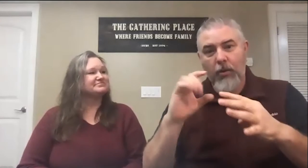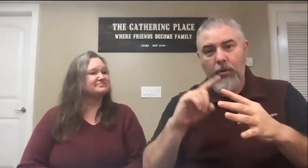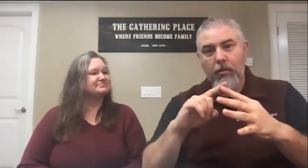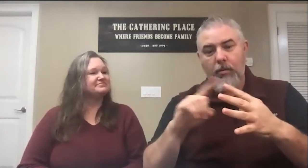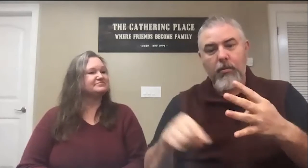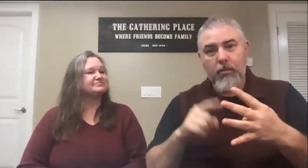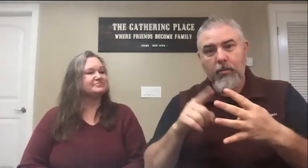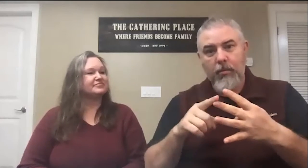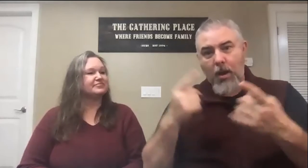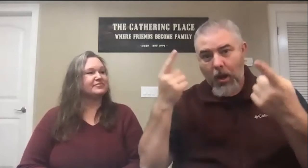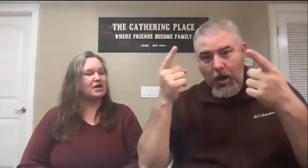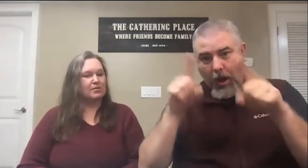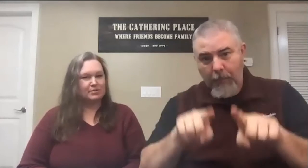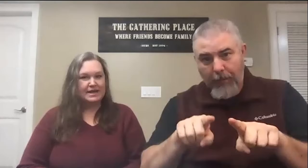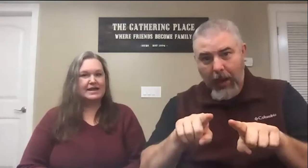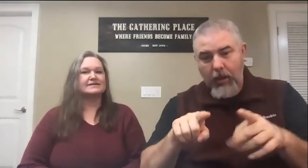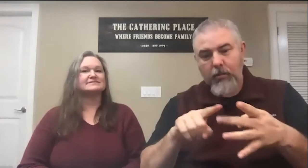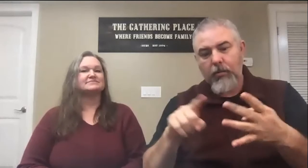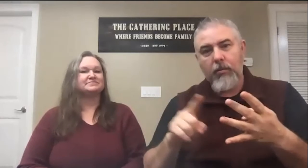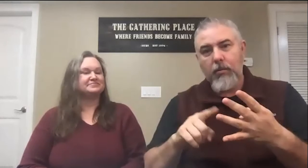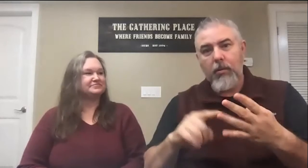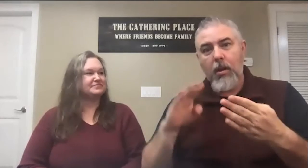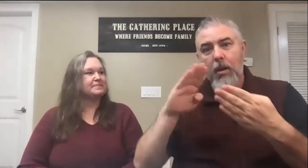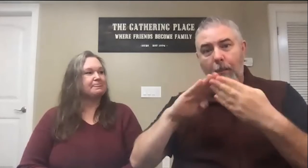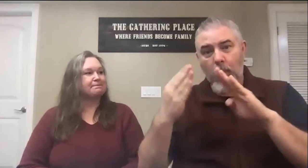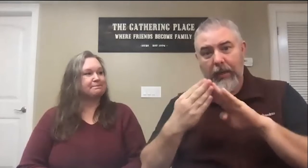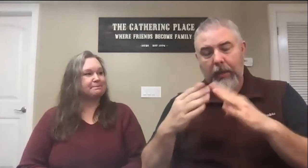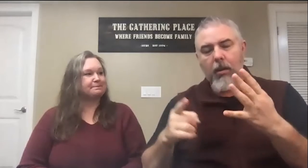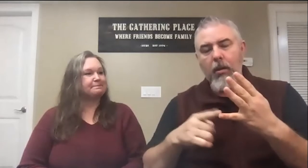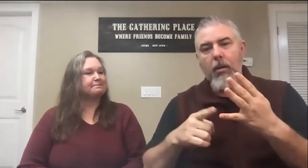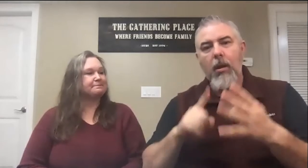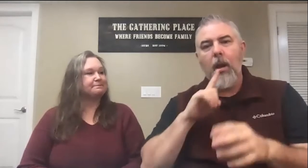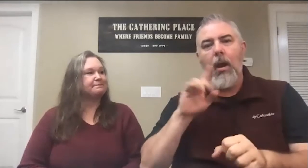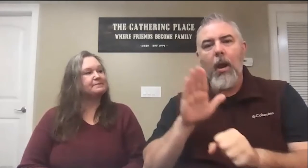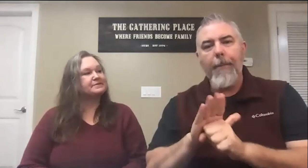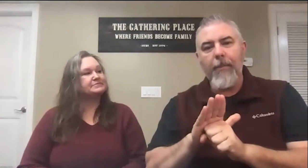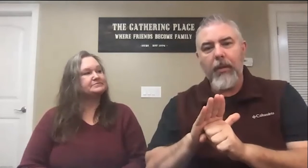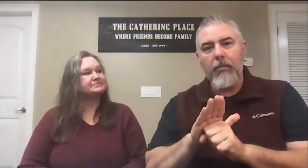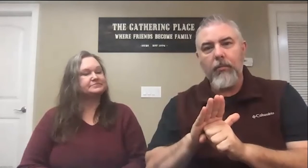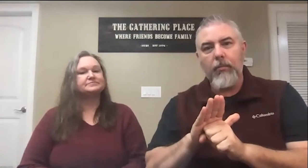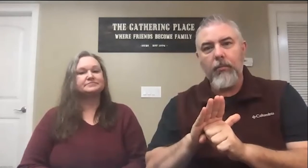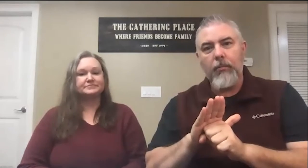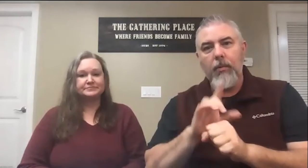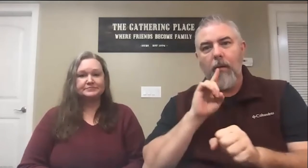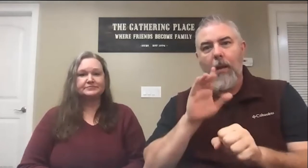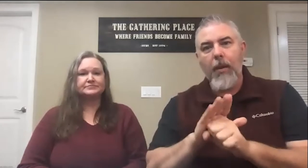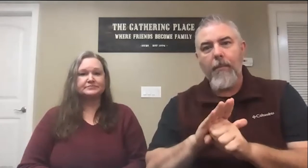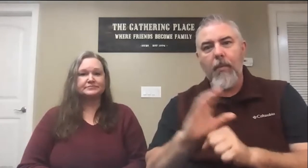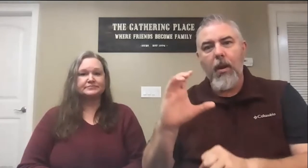So we had communication, compromise, community, and commitment.